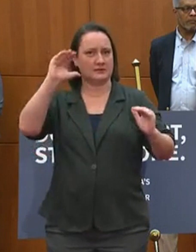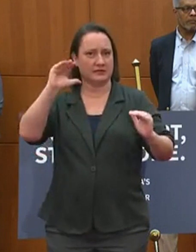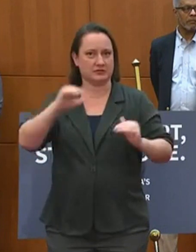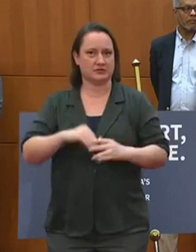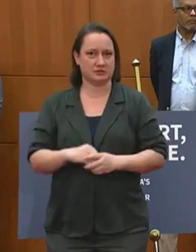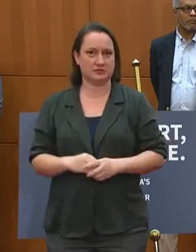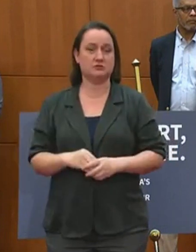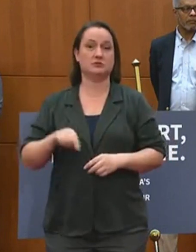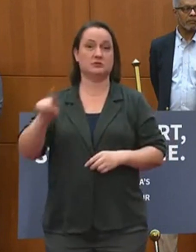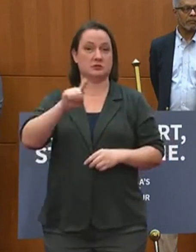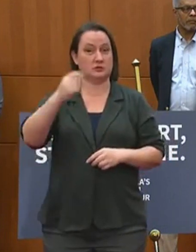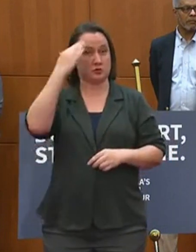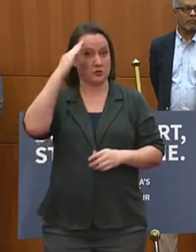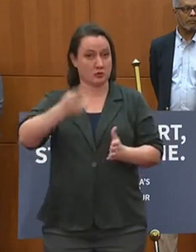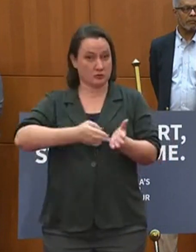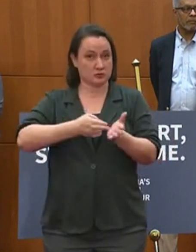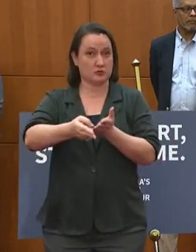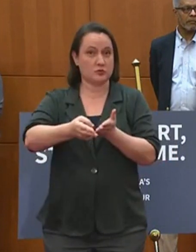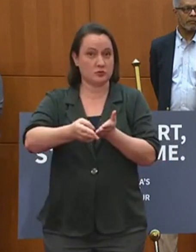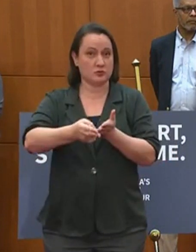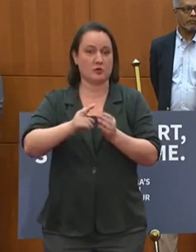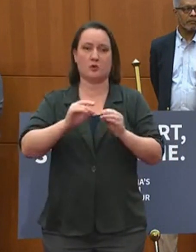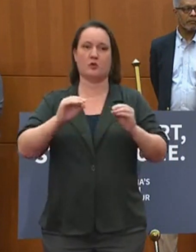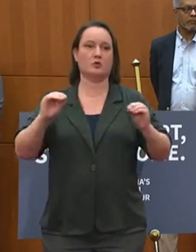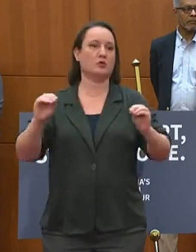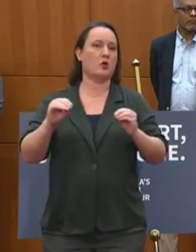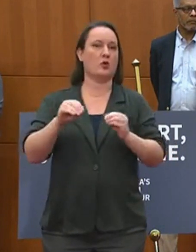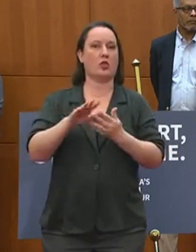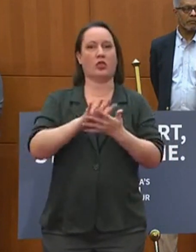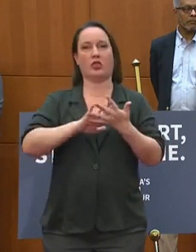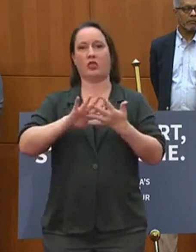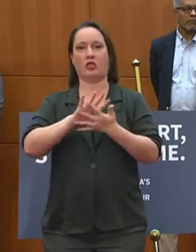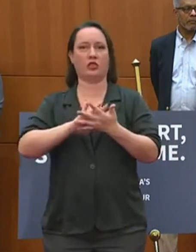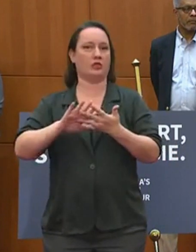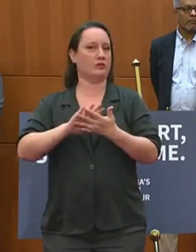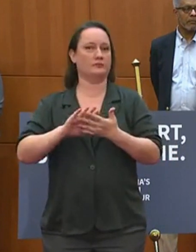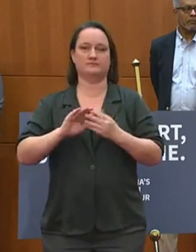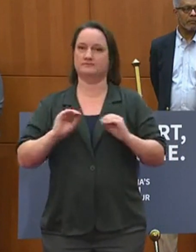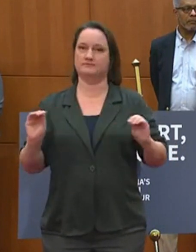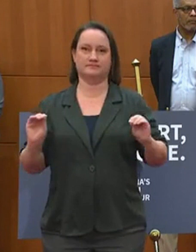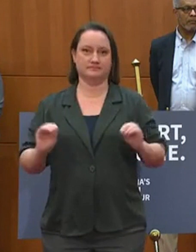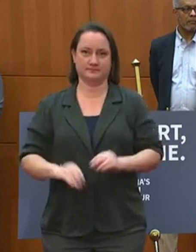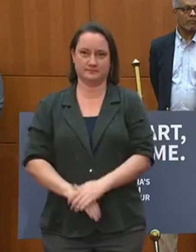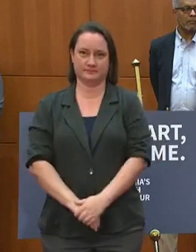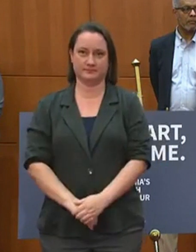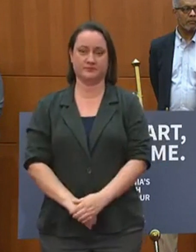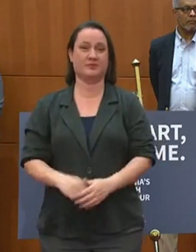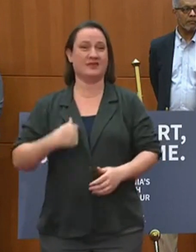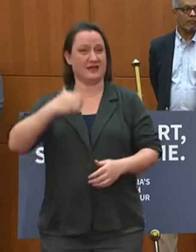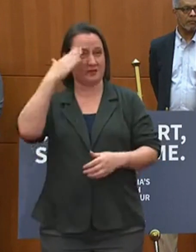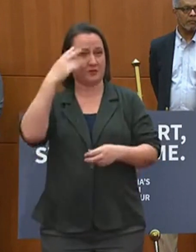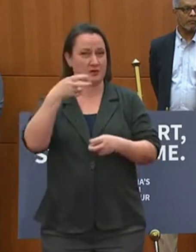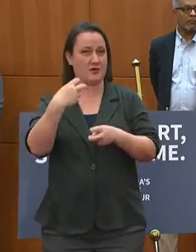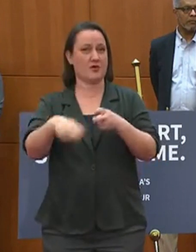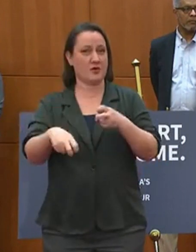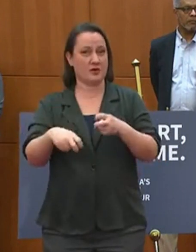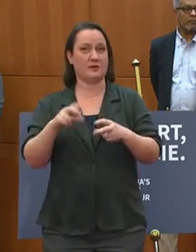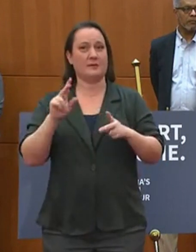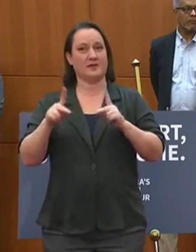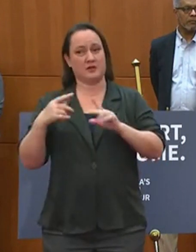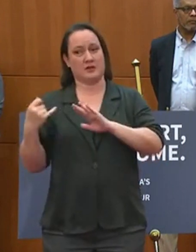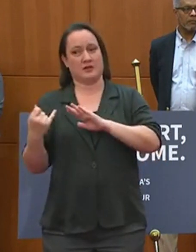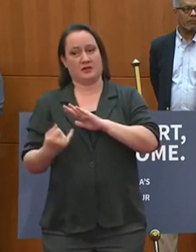know the truth, no sugarcoating. I know this is hard. People are